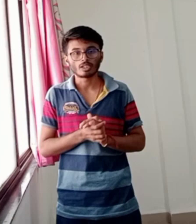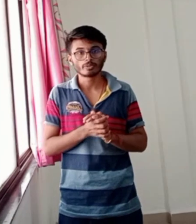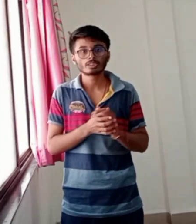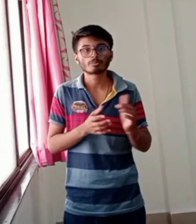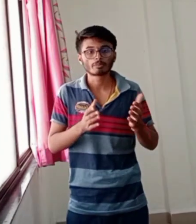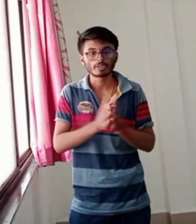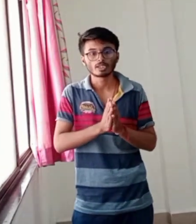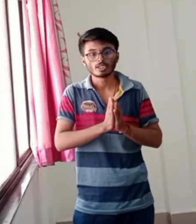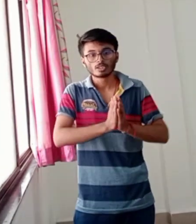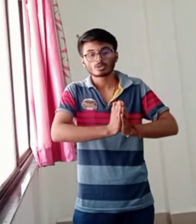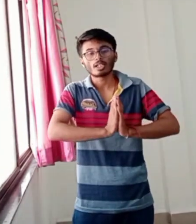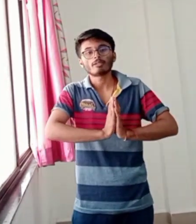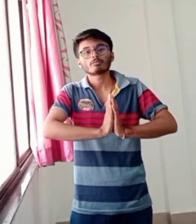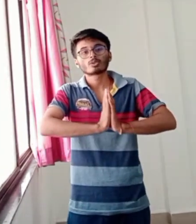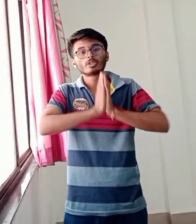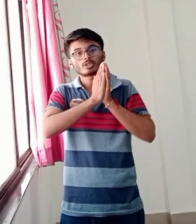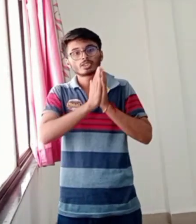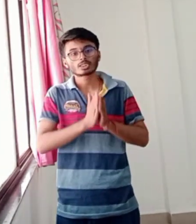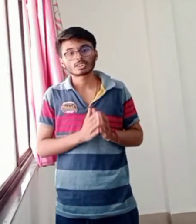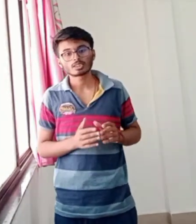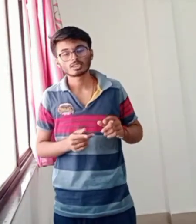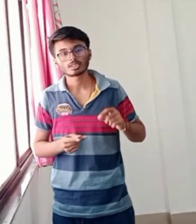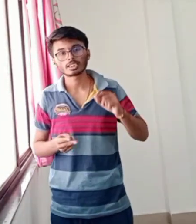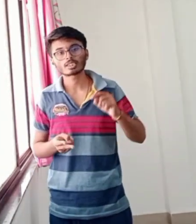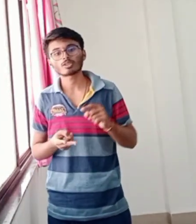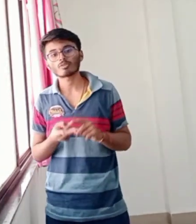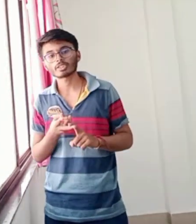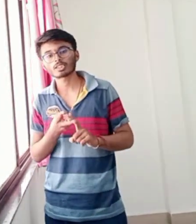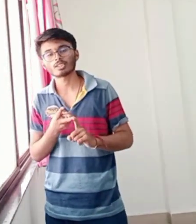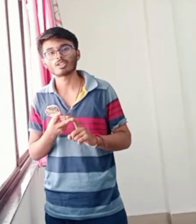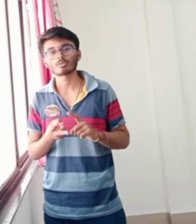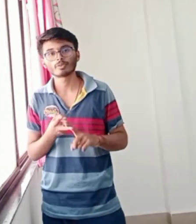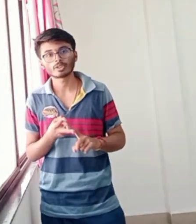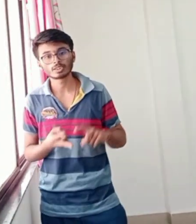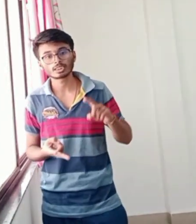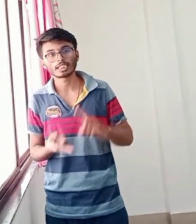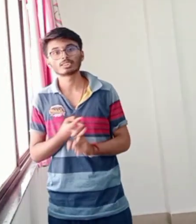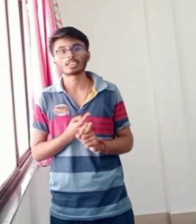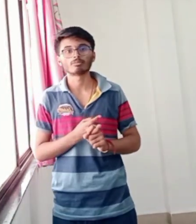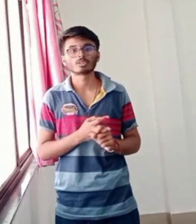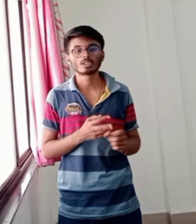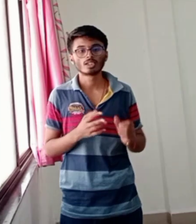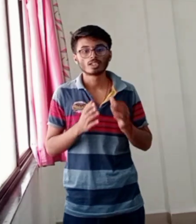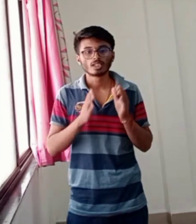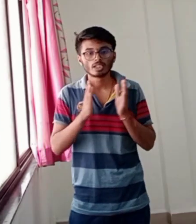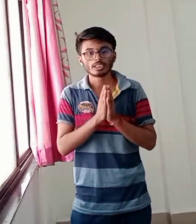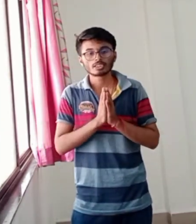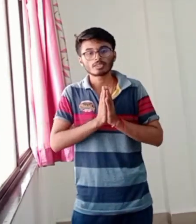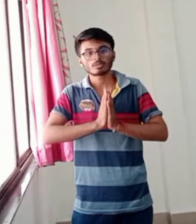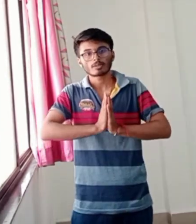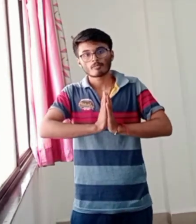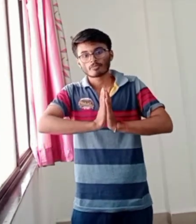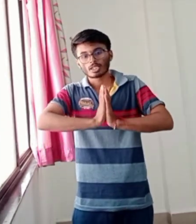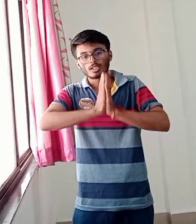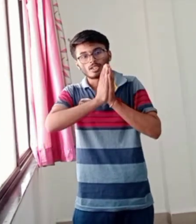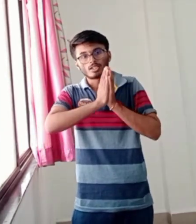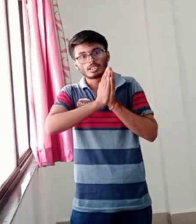it's prepared. So I am going to discuss second topic of the video is enzymes. Enzymes, we know